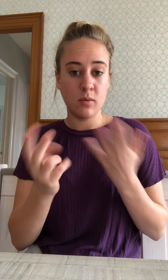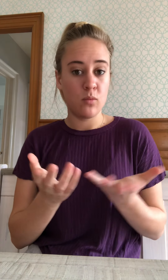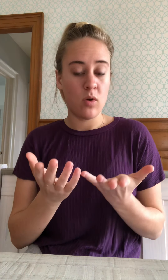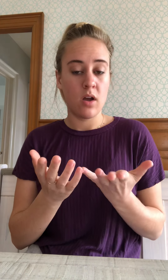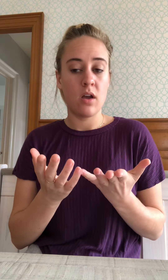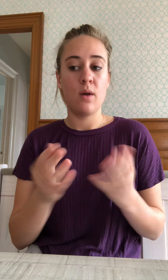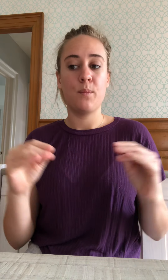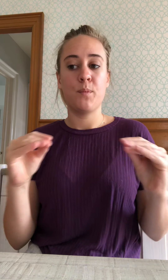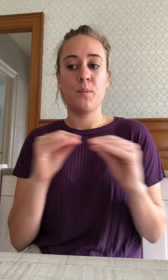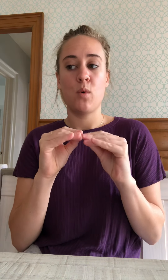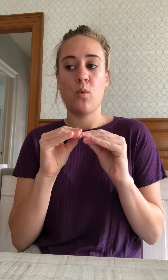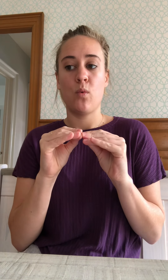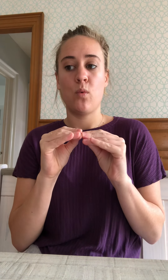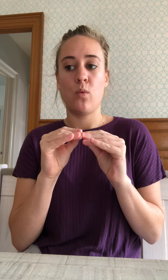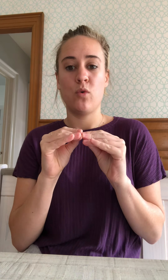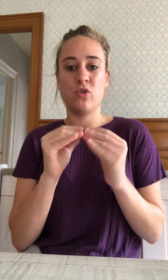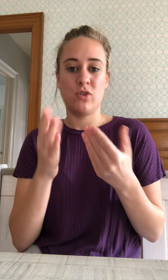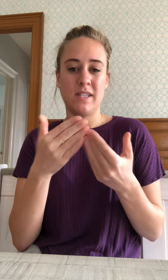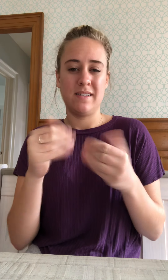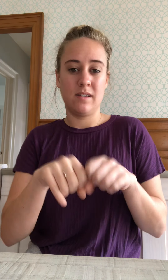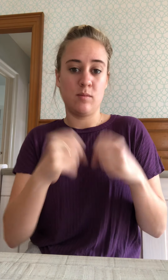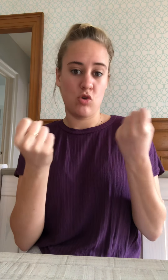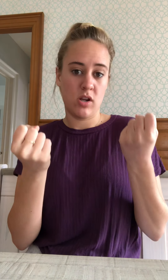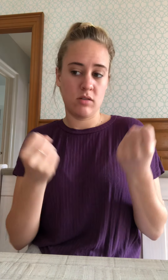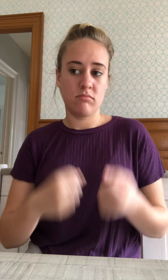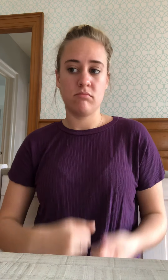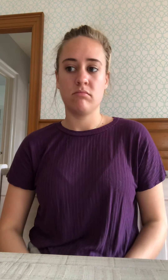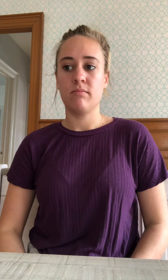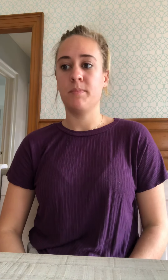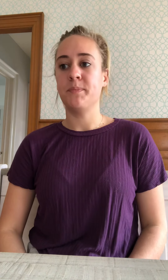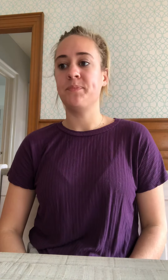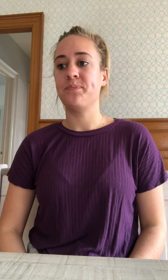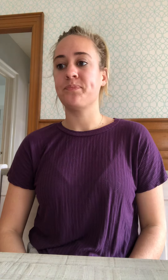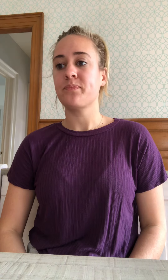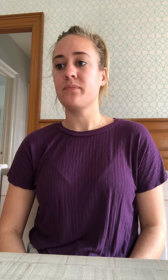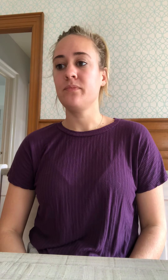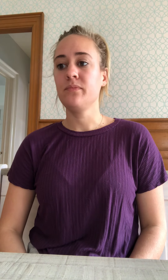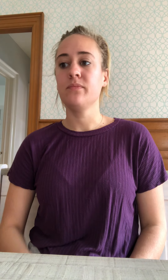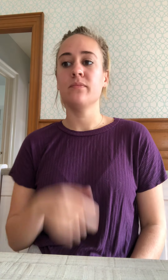more prone to break. Retainer with a ponic placed.